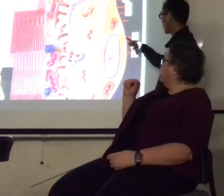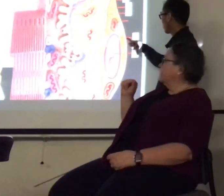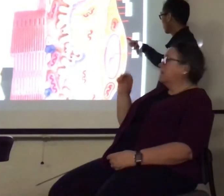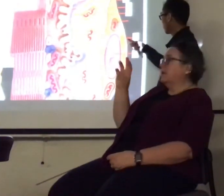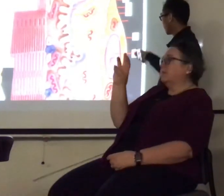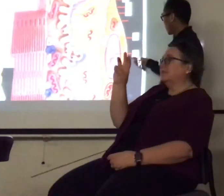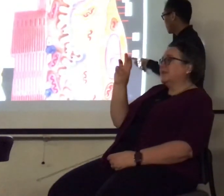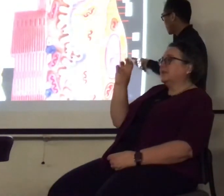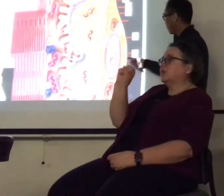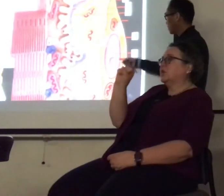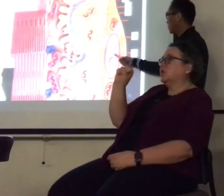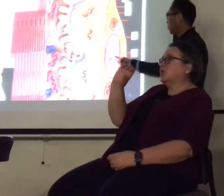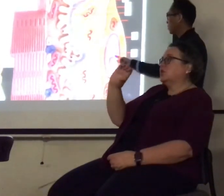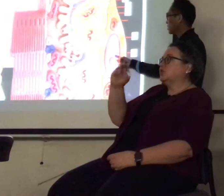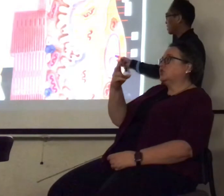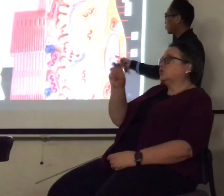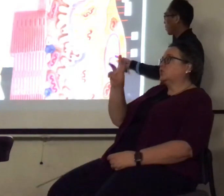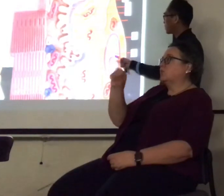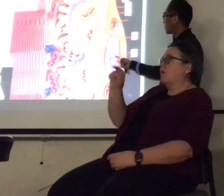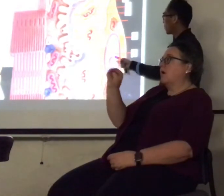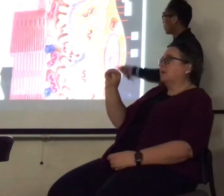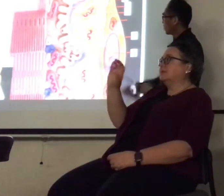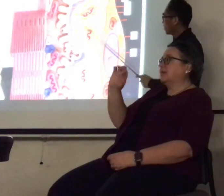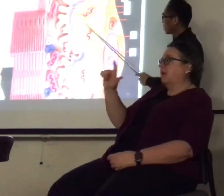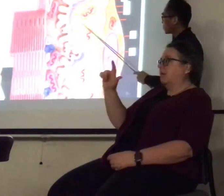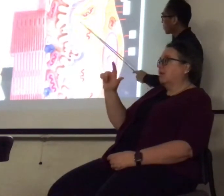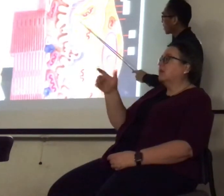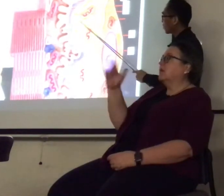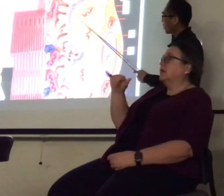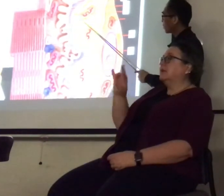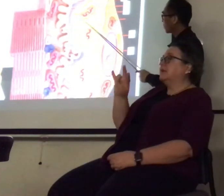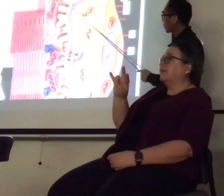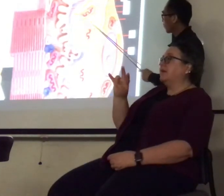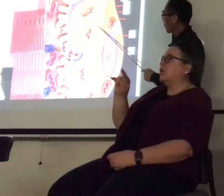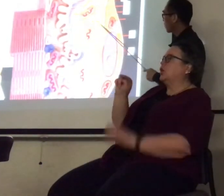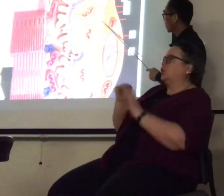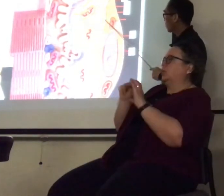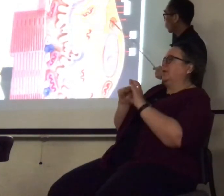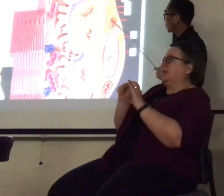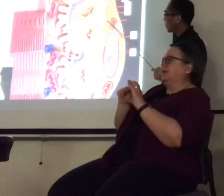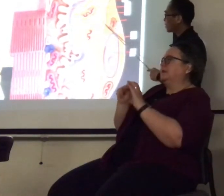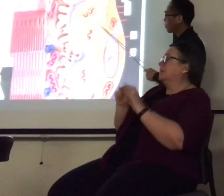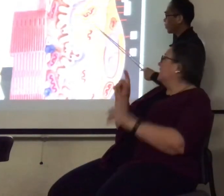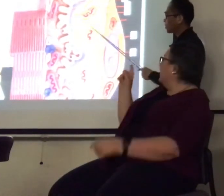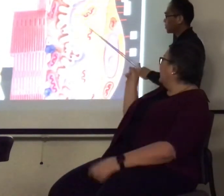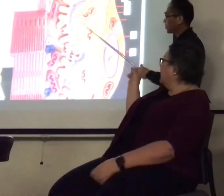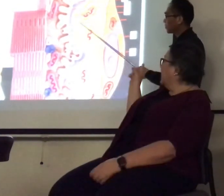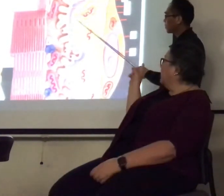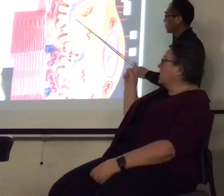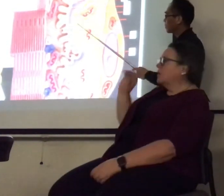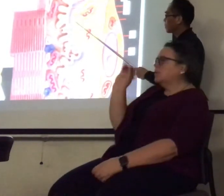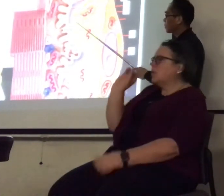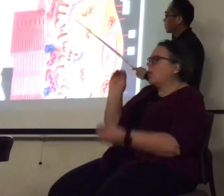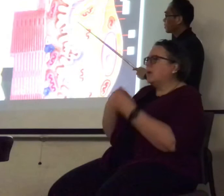Schwann cell. Number 7 is the nucleus of the Schwann cell. This one I don't have a number for it, but what do you think it's pointing